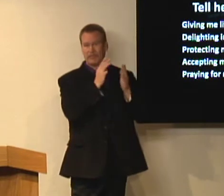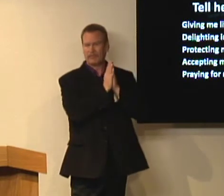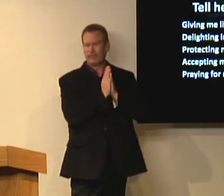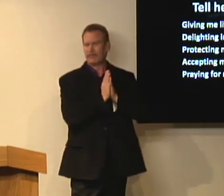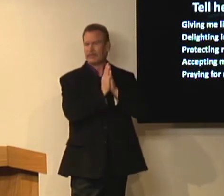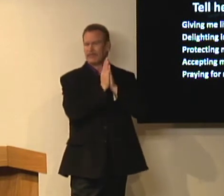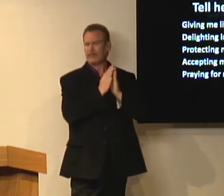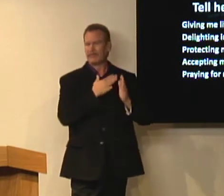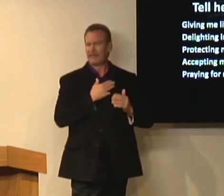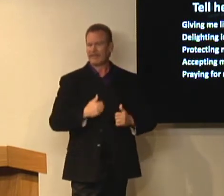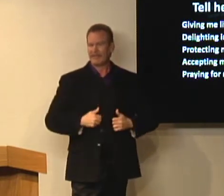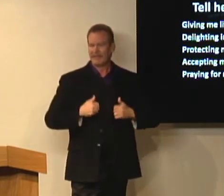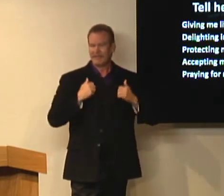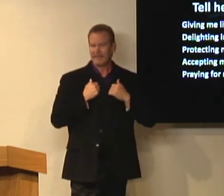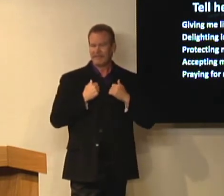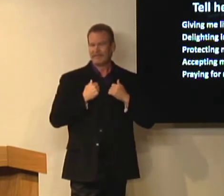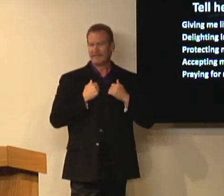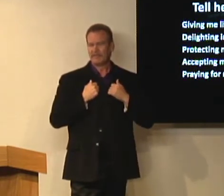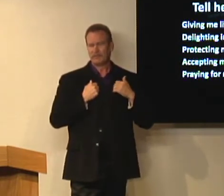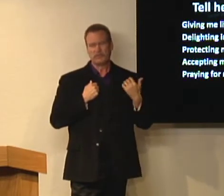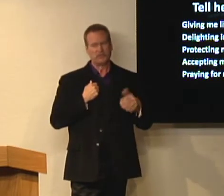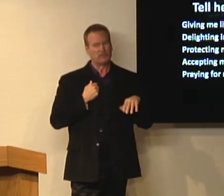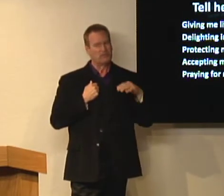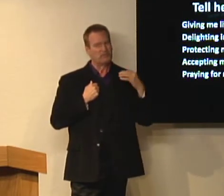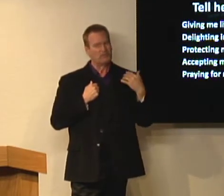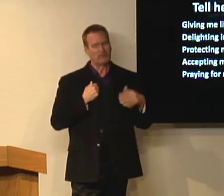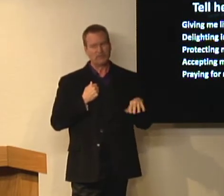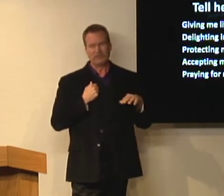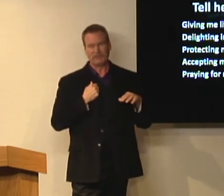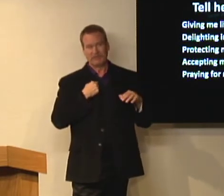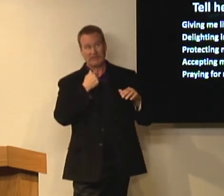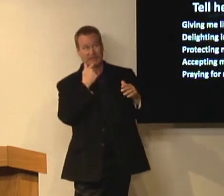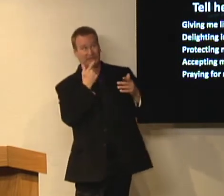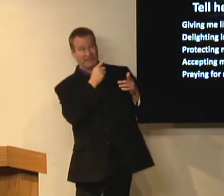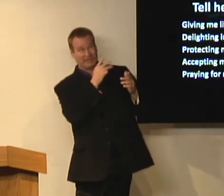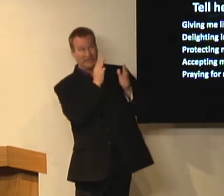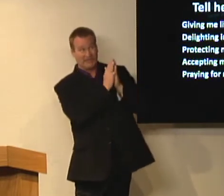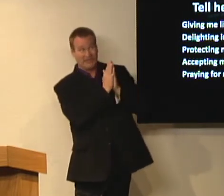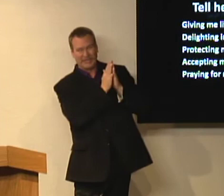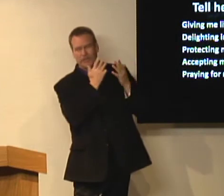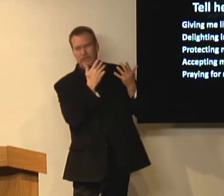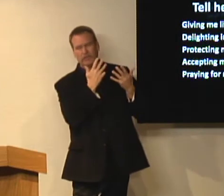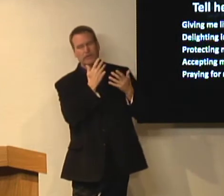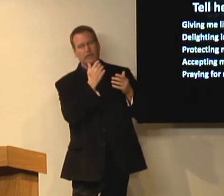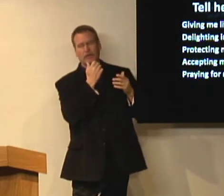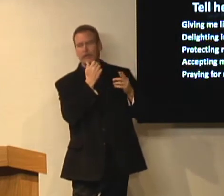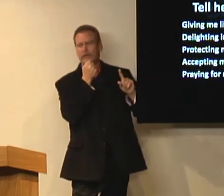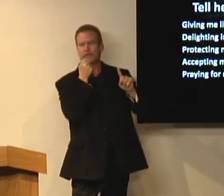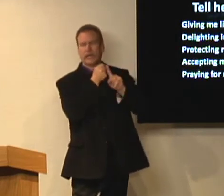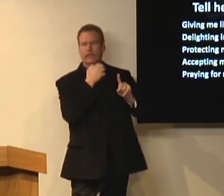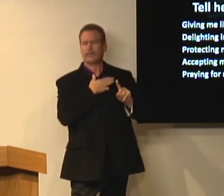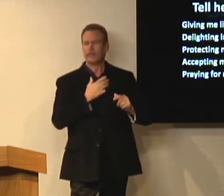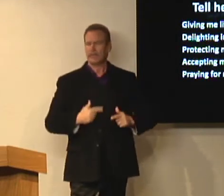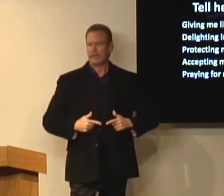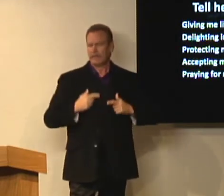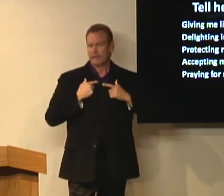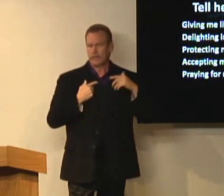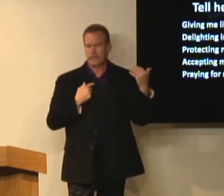For praying for your life. prayer is amazing, and